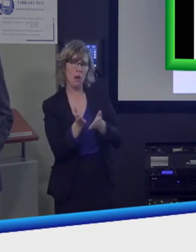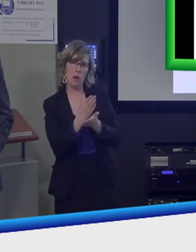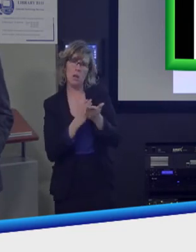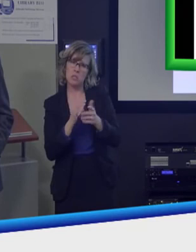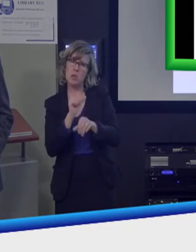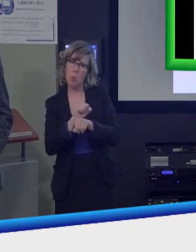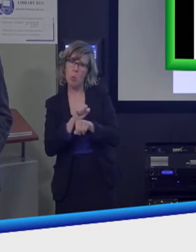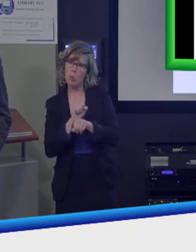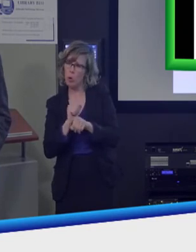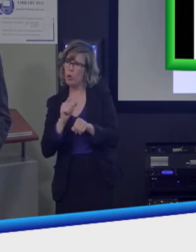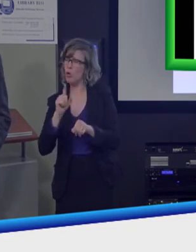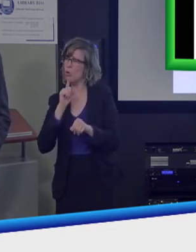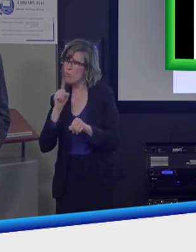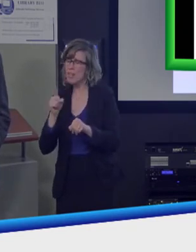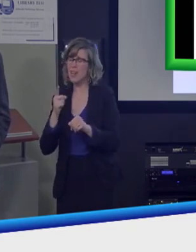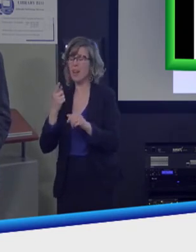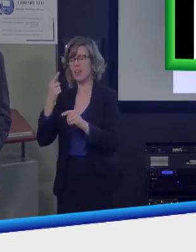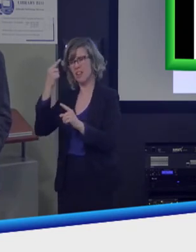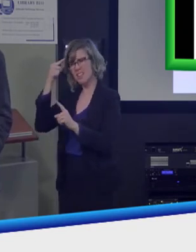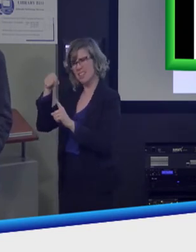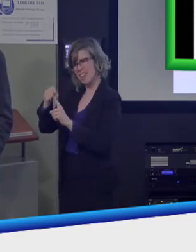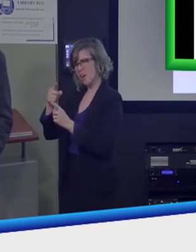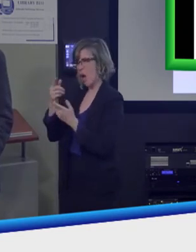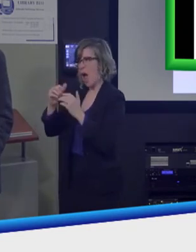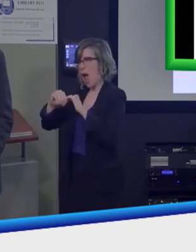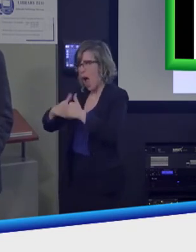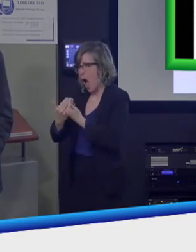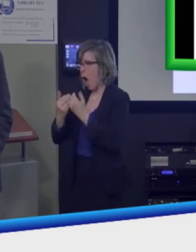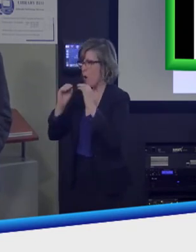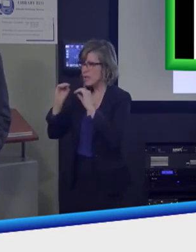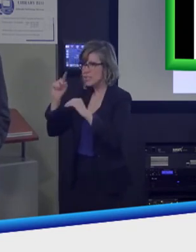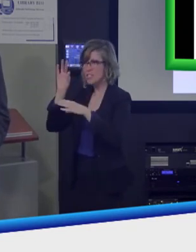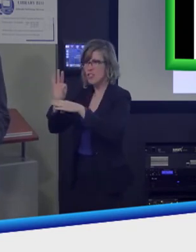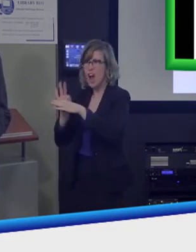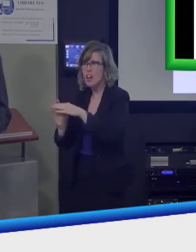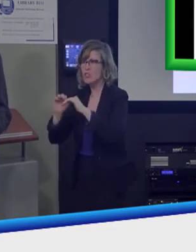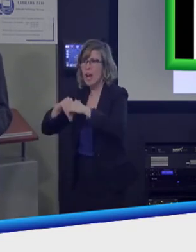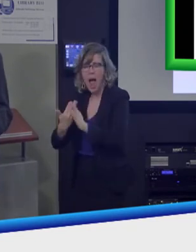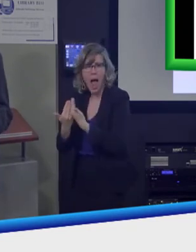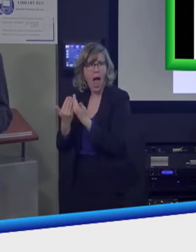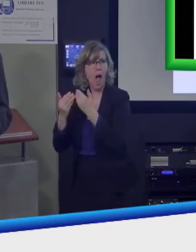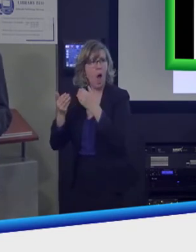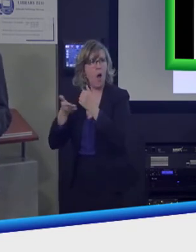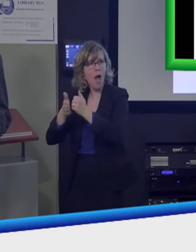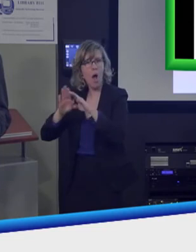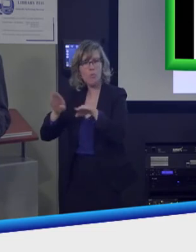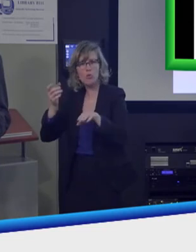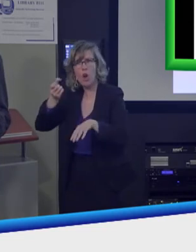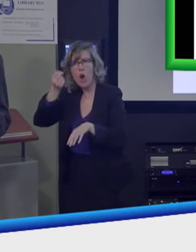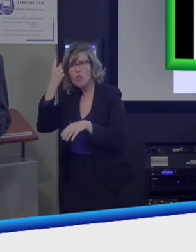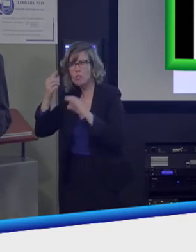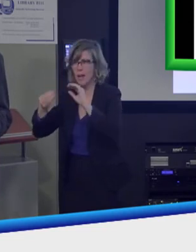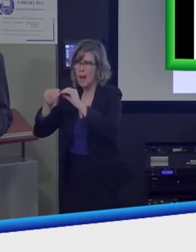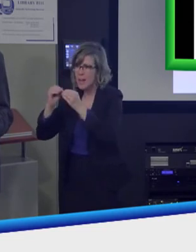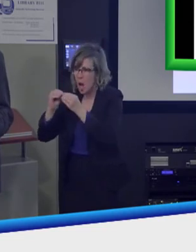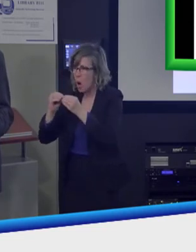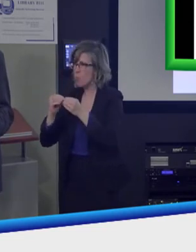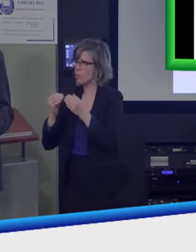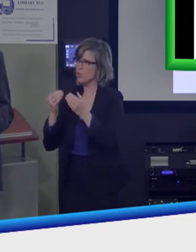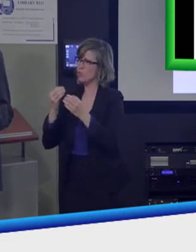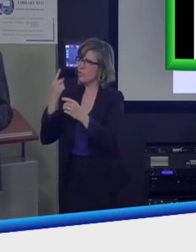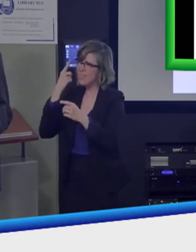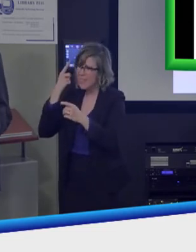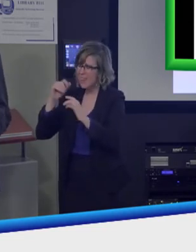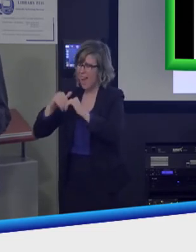really trying to just get the right way to teach fractions into kids' heads and make sure that they've represented number in a certain way. I try to understand